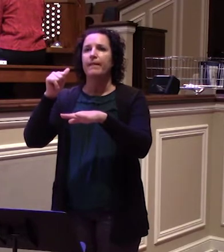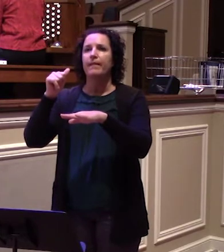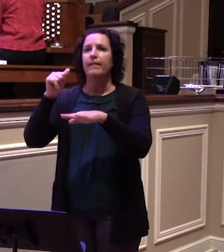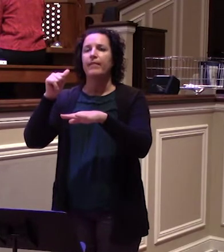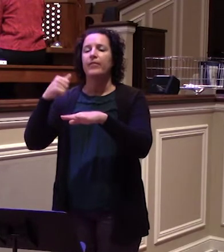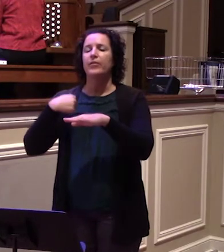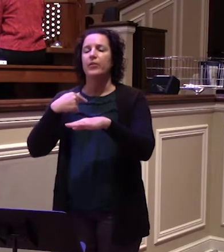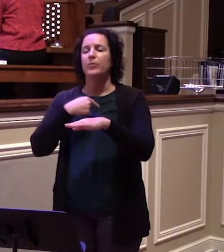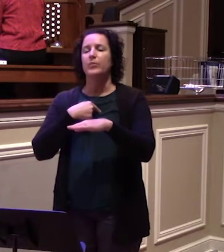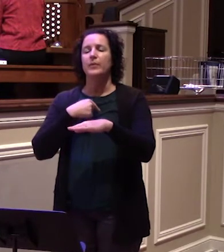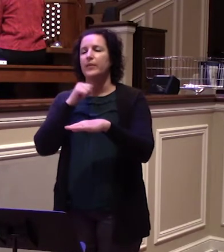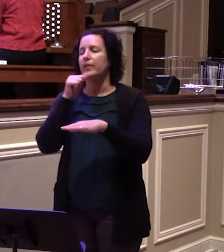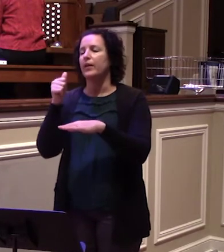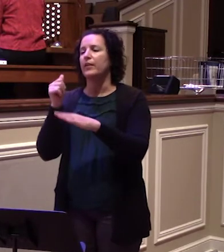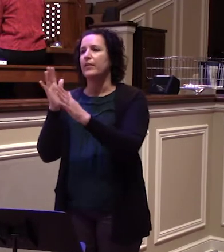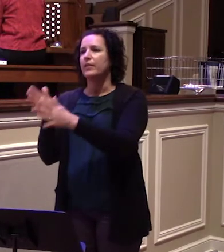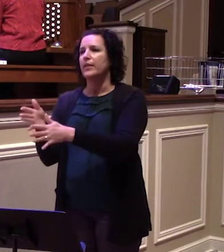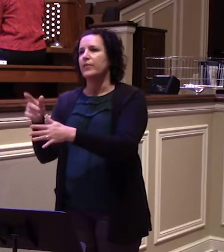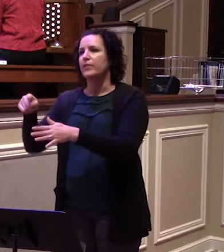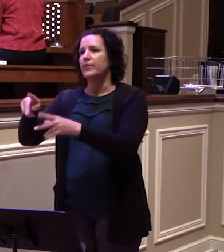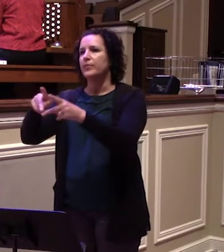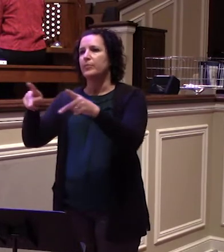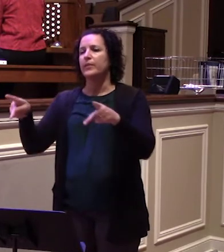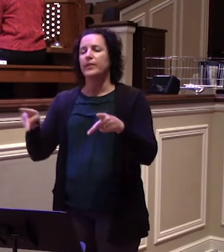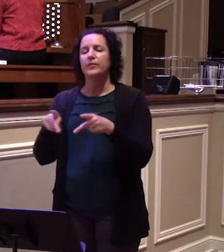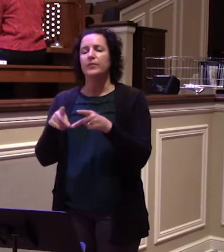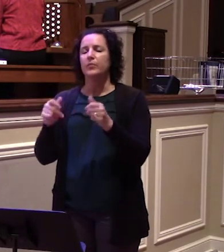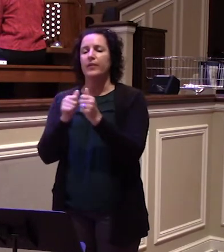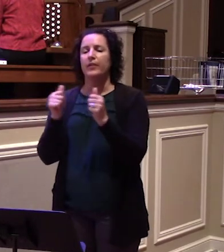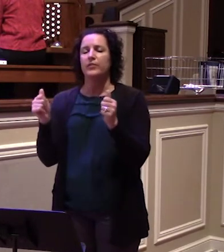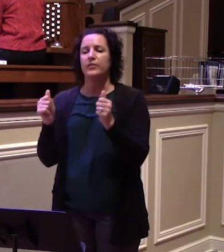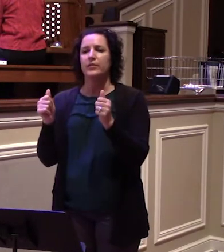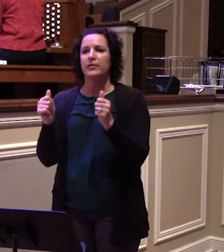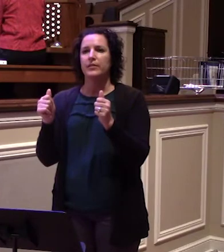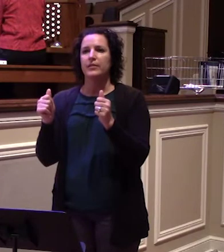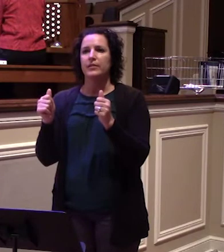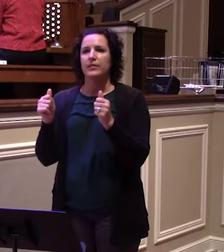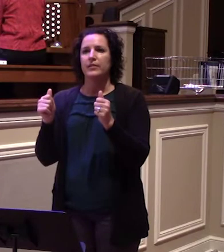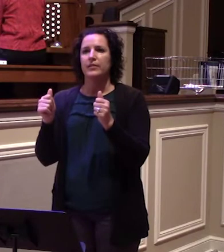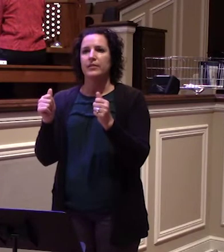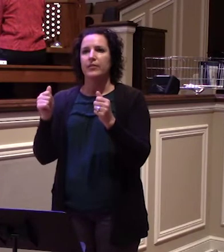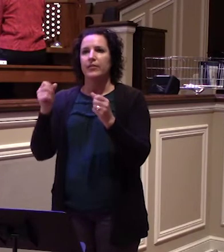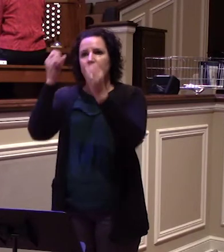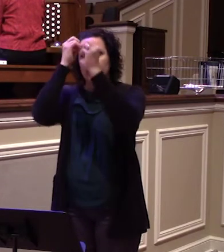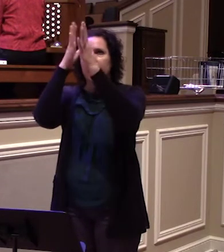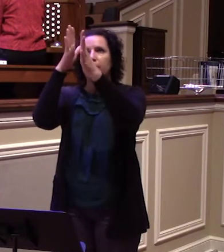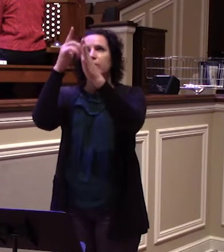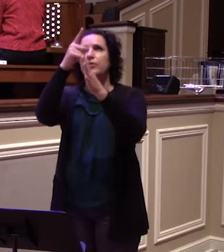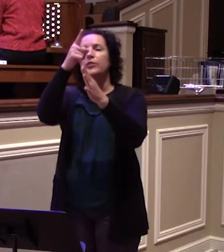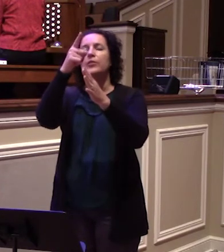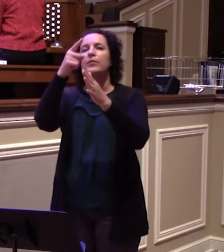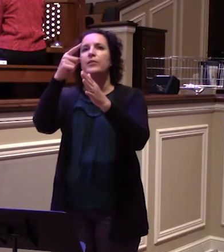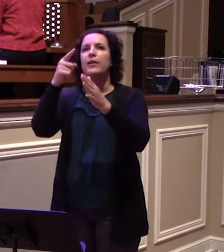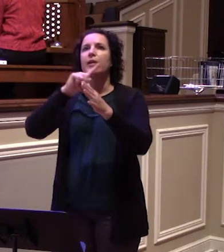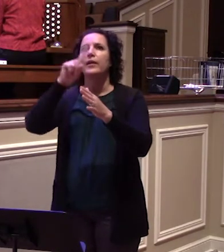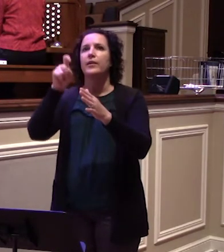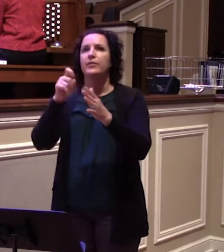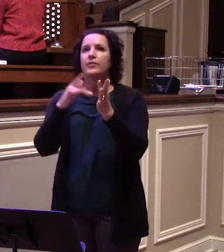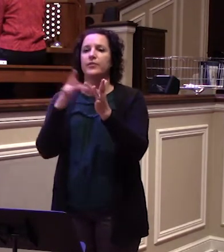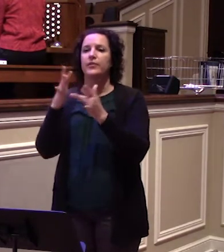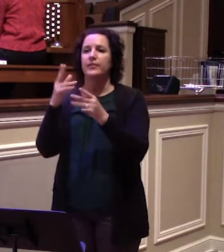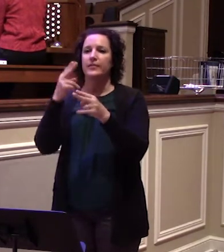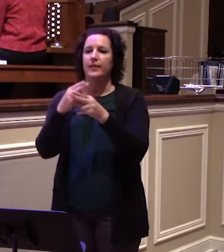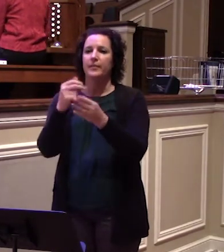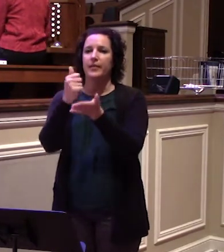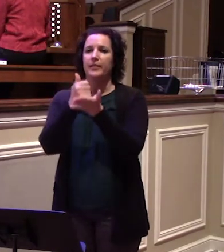that we wouldn't leave this place without having done business with your gospel. I ask it in Jesus' name. Amen. Amen. Would you please